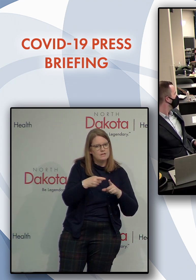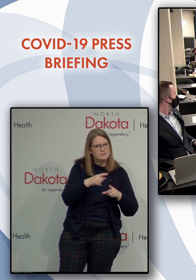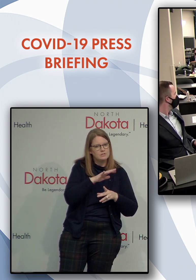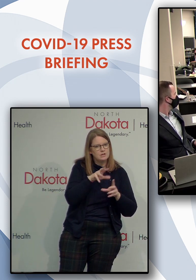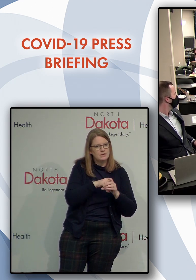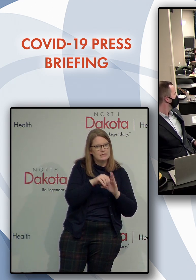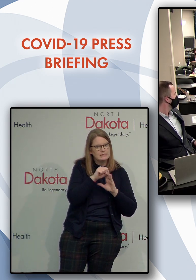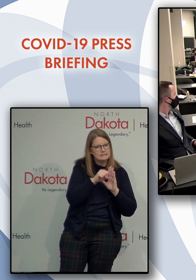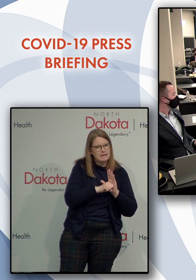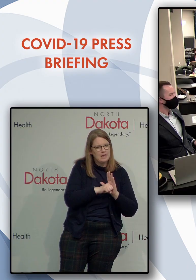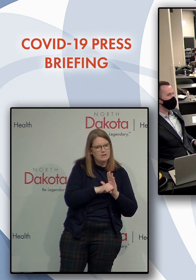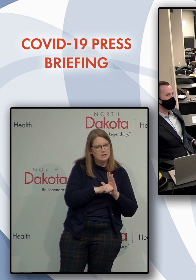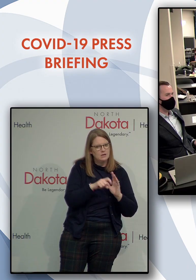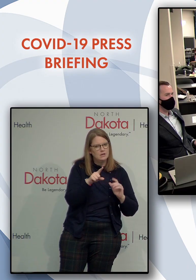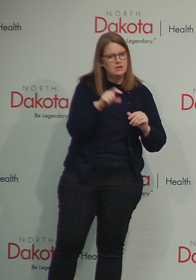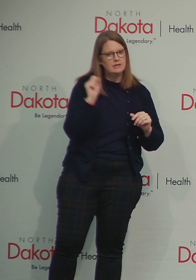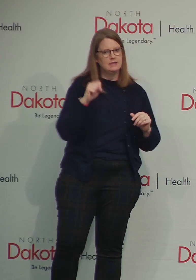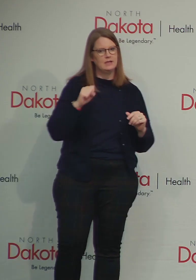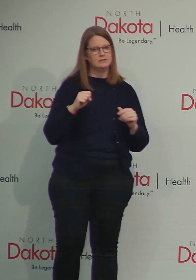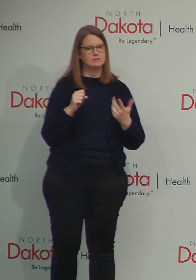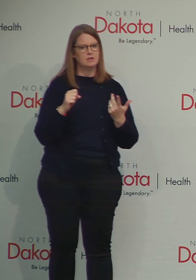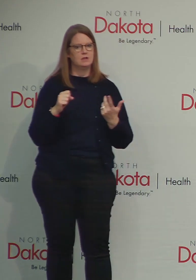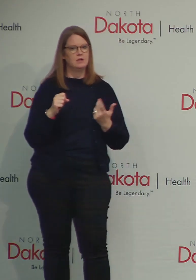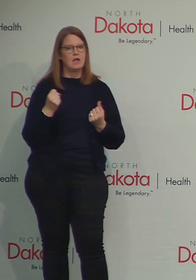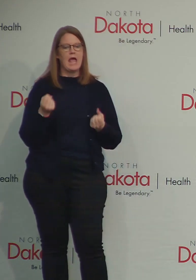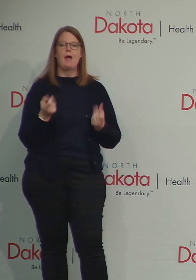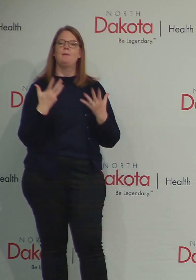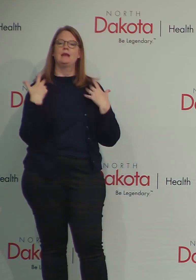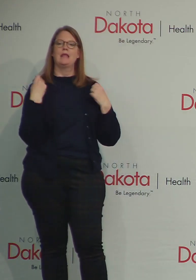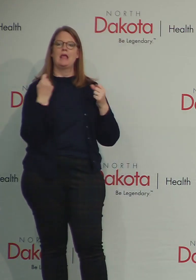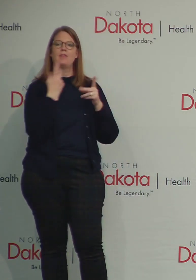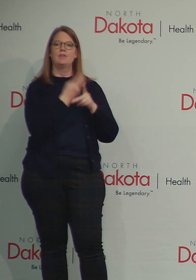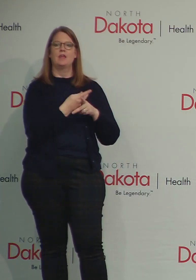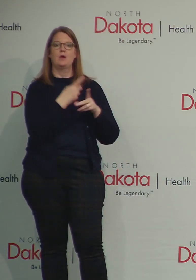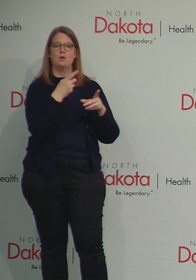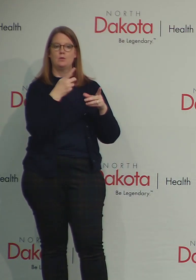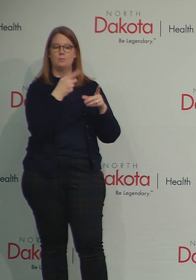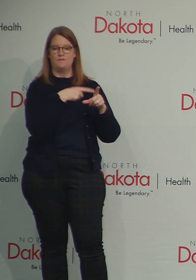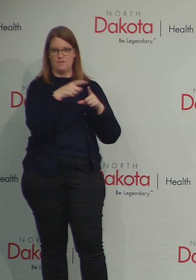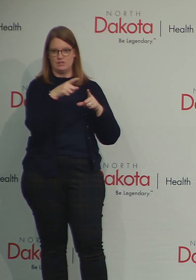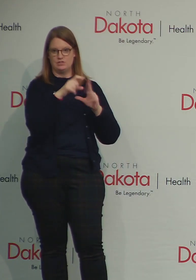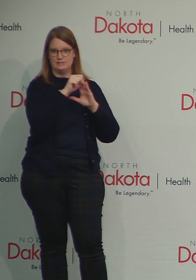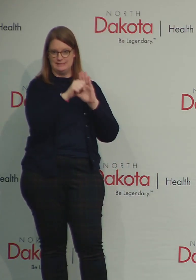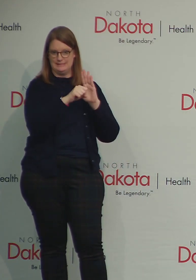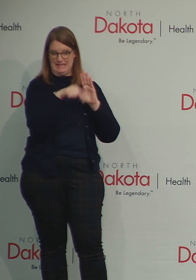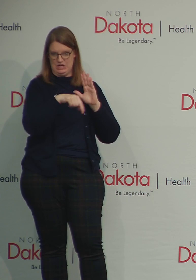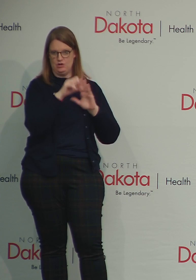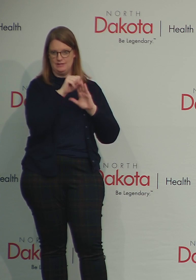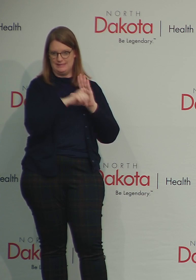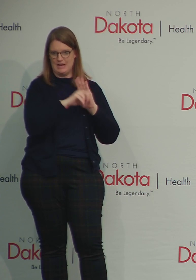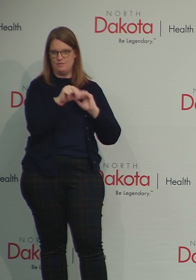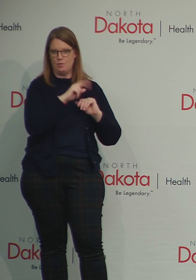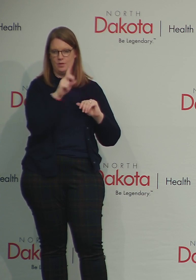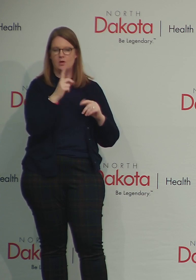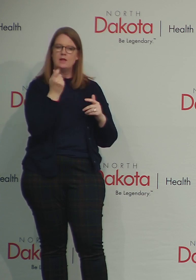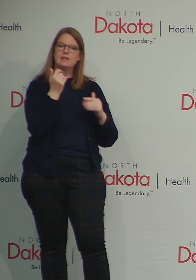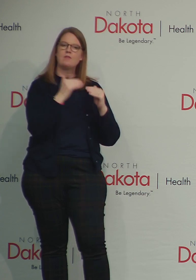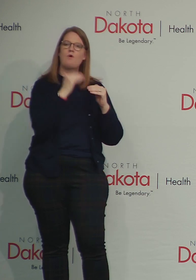in the state about? Yeah, sure. So the question was how many healthcare professionals are in the state of North Dakota. It's a little